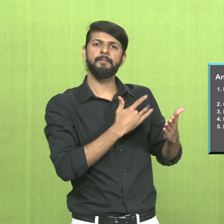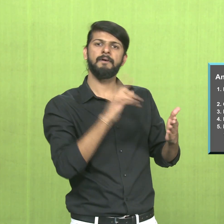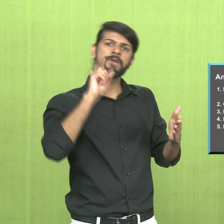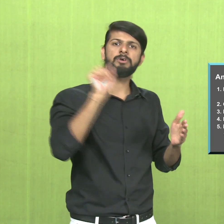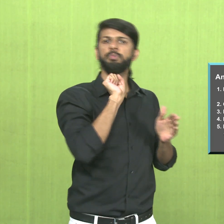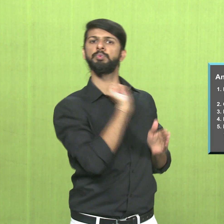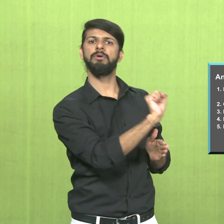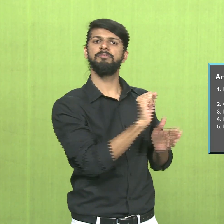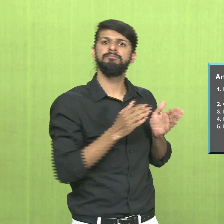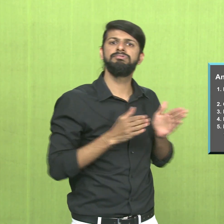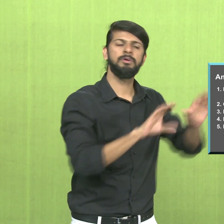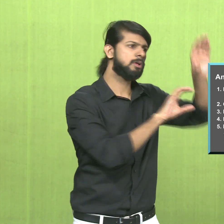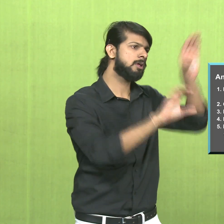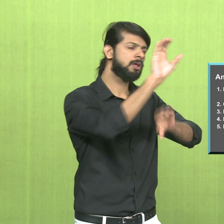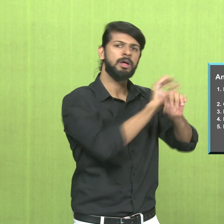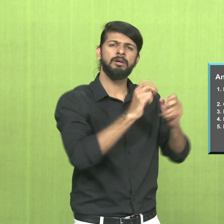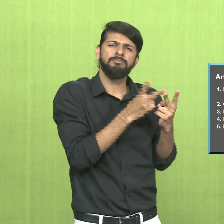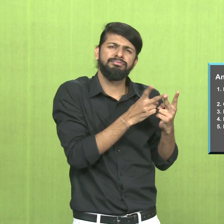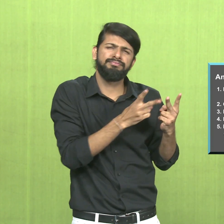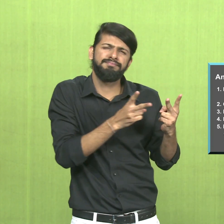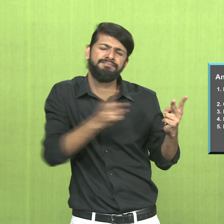provided multiple viewpoints instead of one.